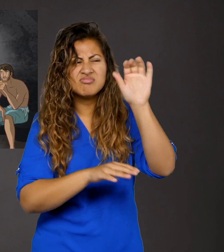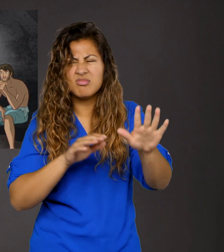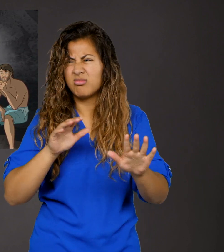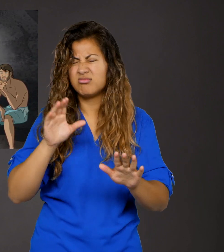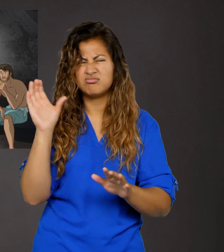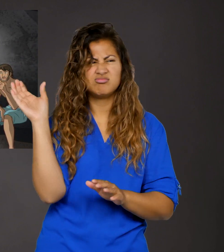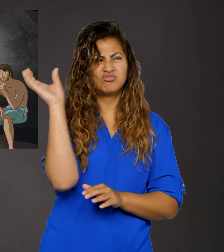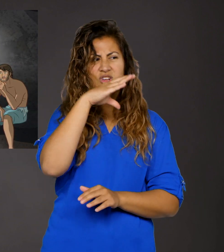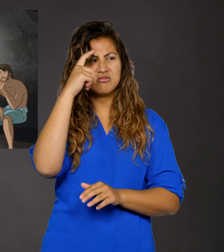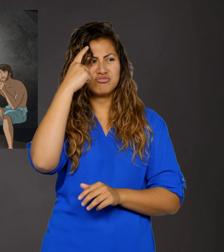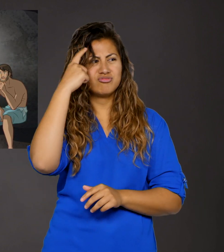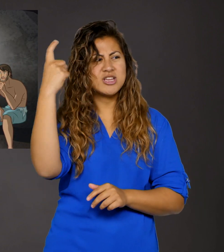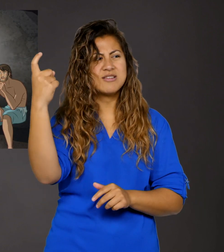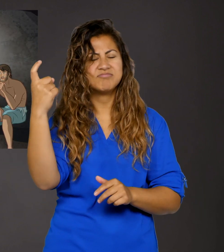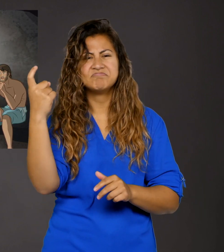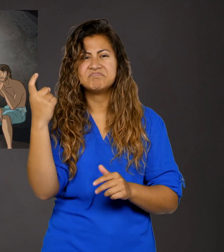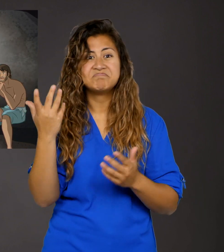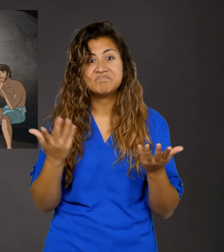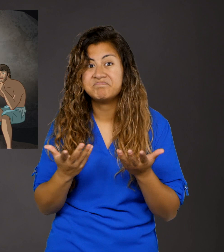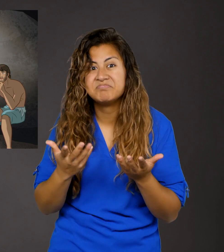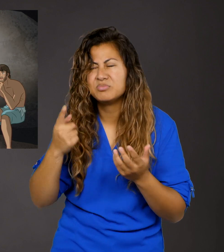They both had strange dreams.